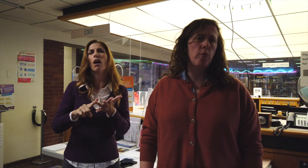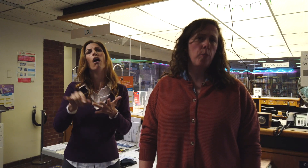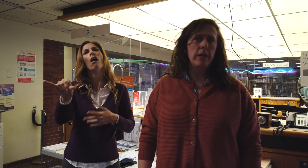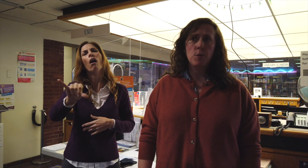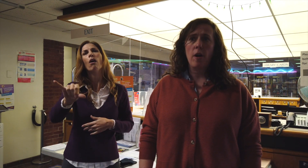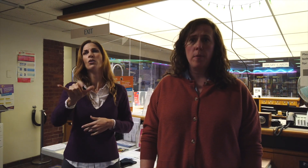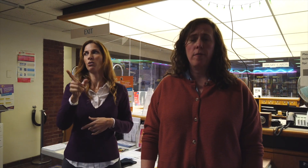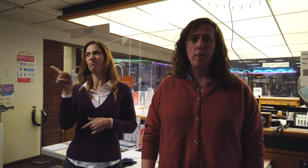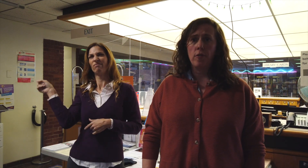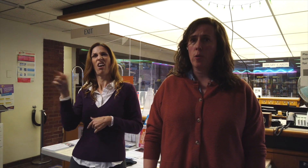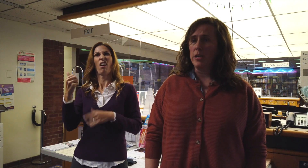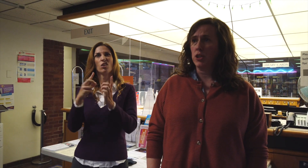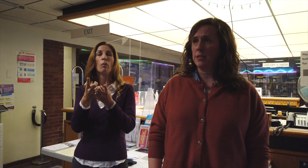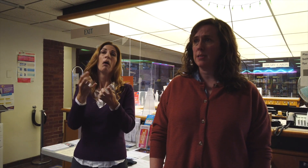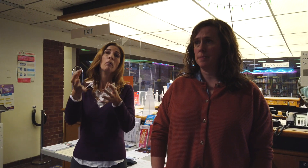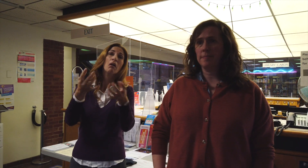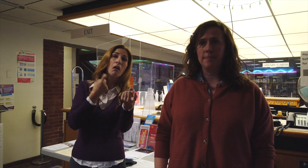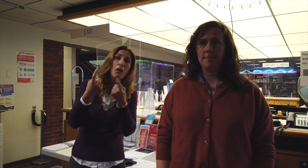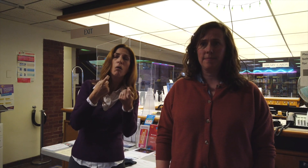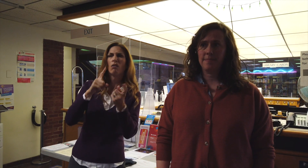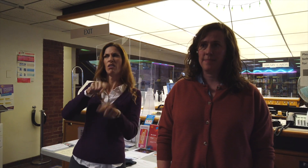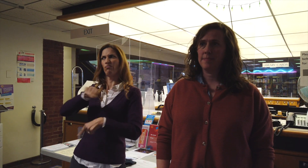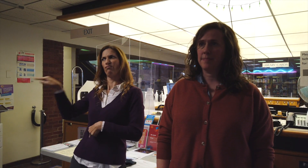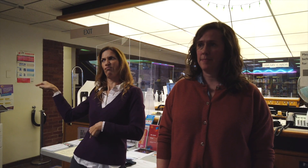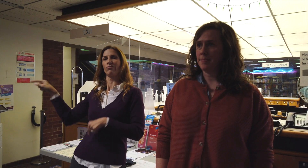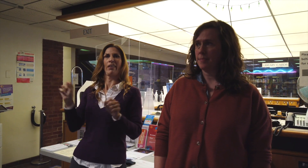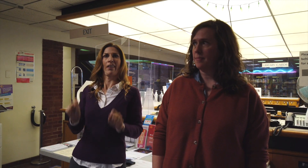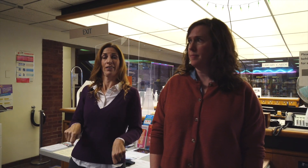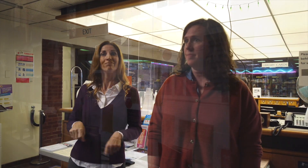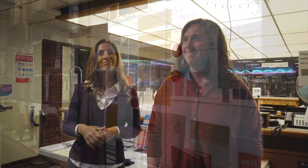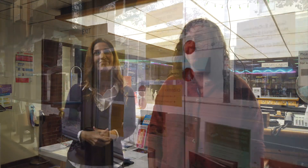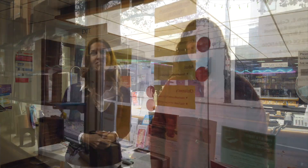the appropriate department for further questions.